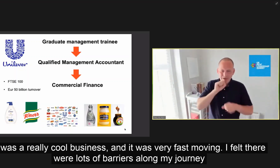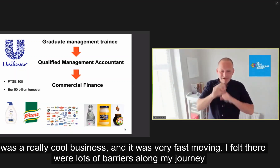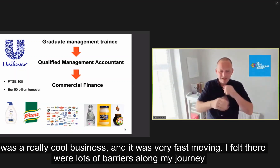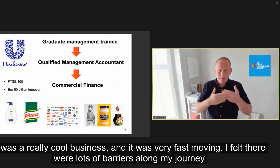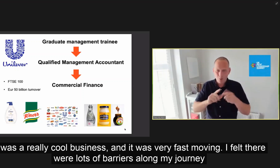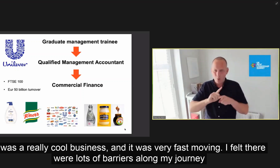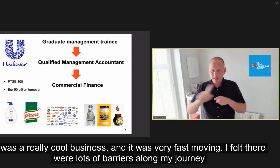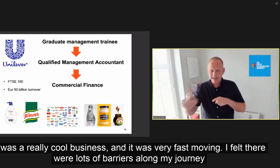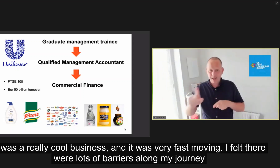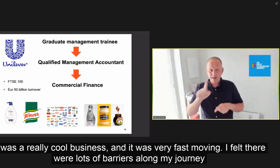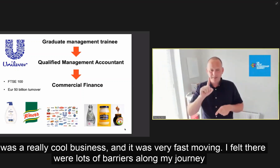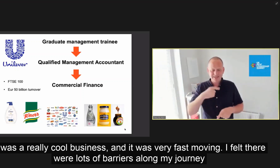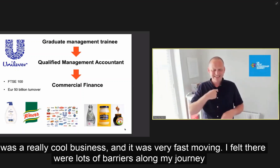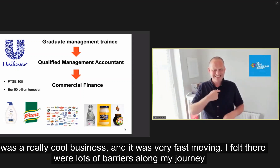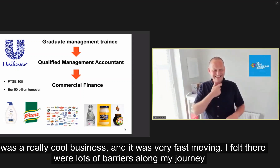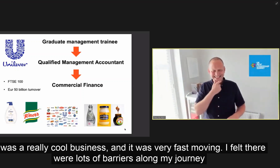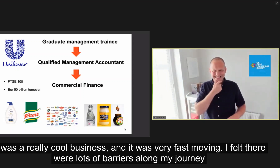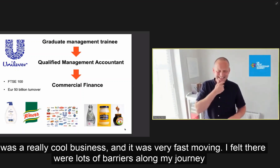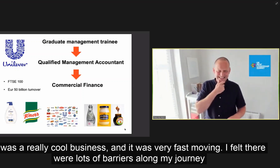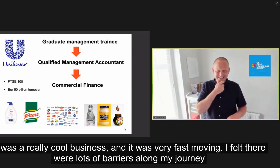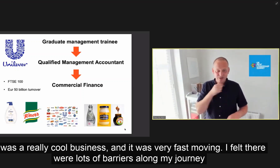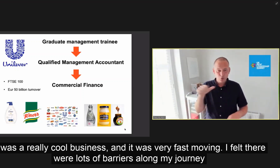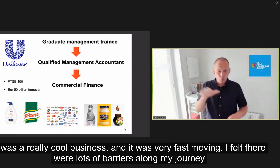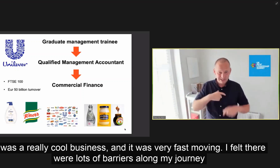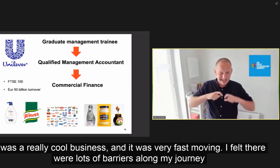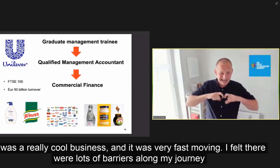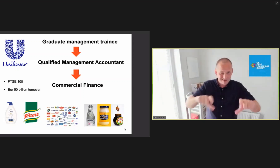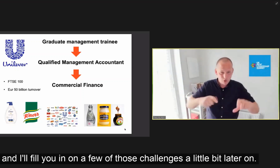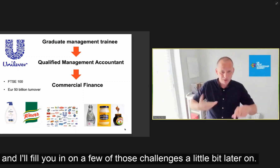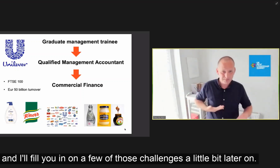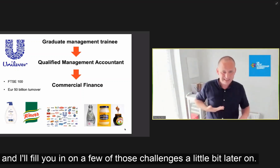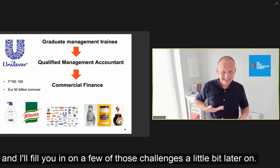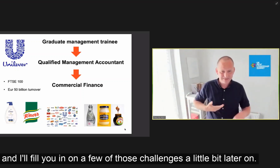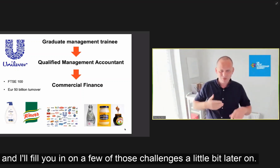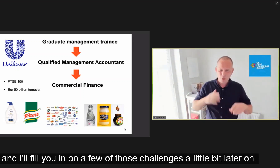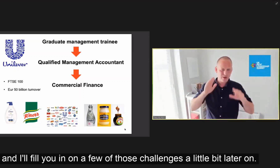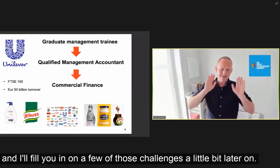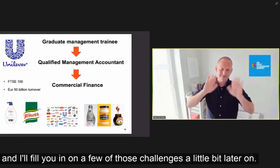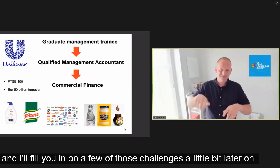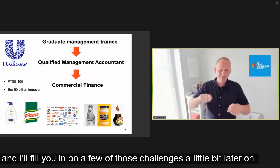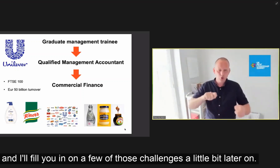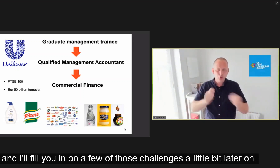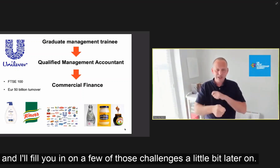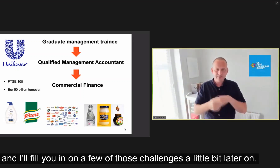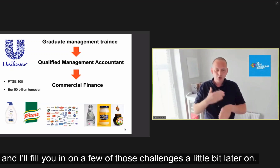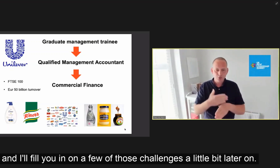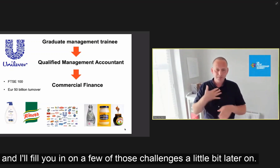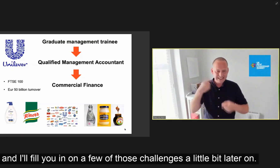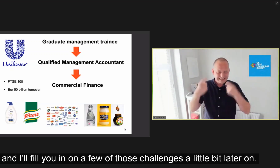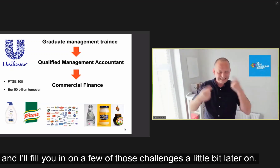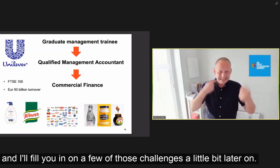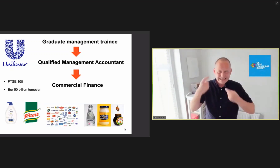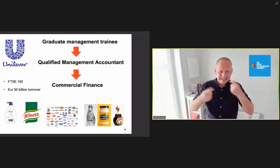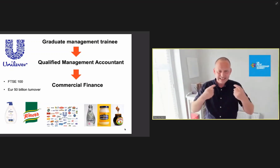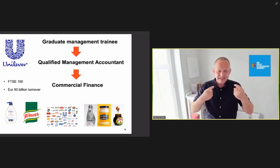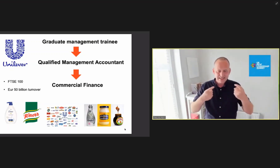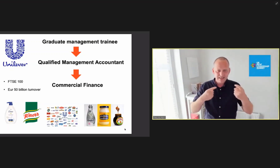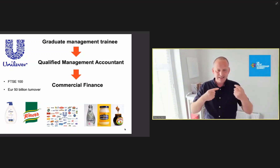I felt as though there were lots of barriers along my journey, and I'll fill you in on a few more of those challenges a little bit later on. I realised that